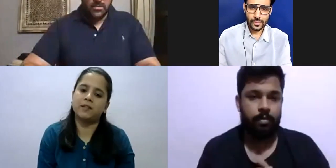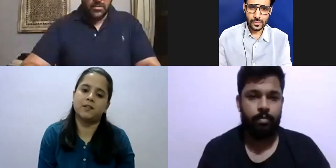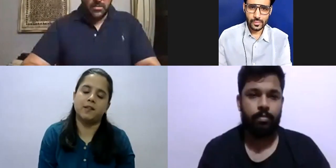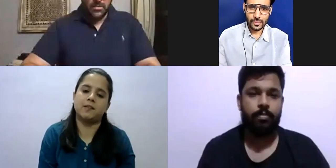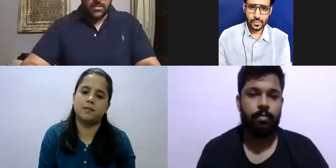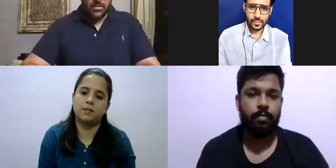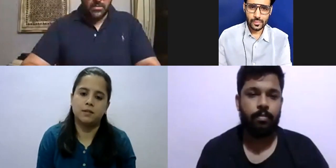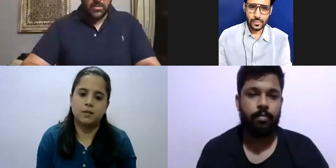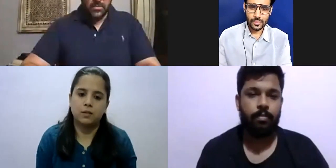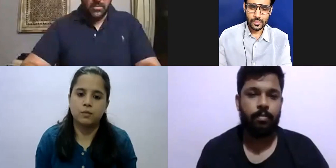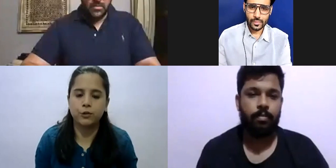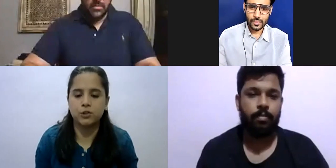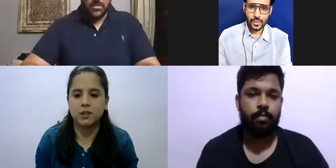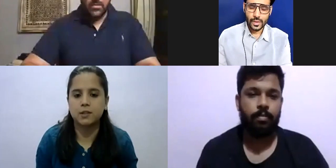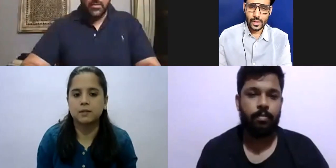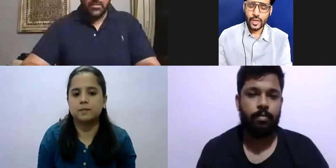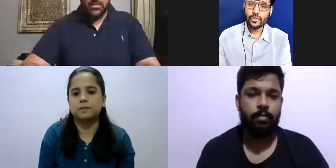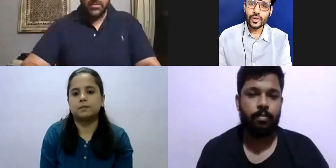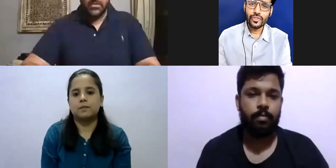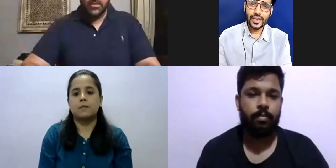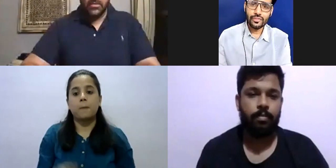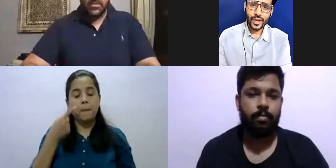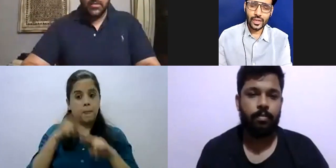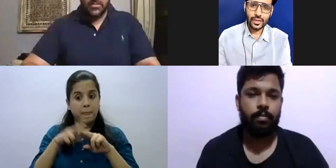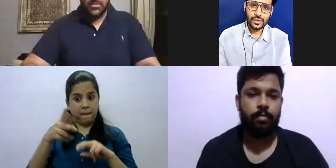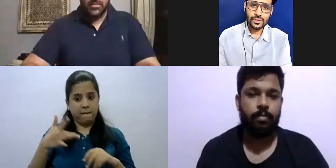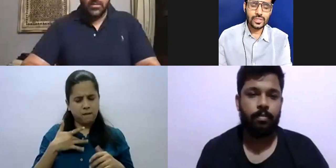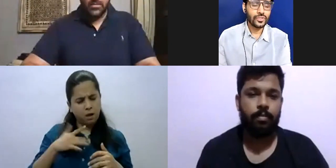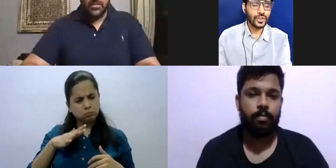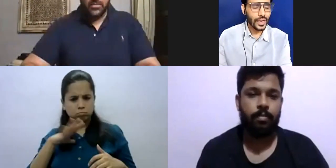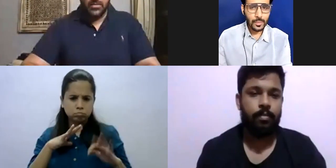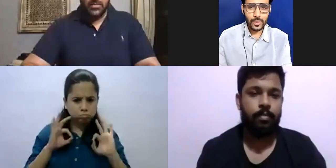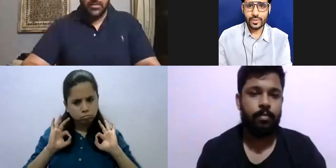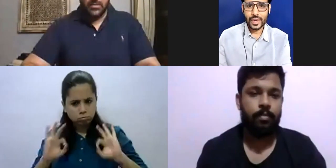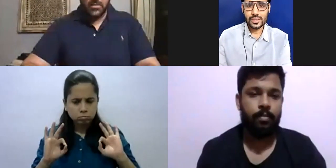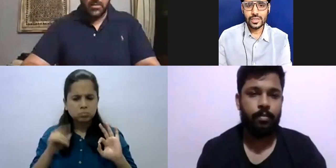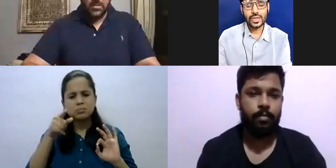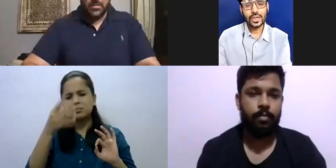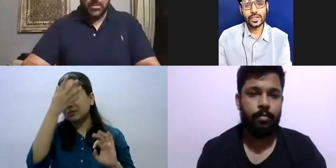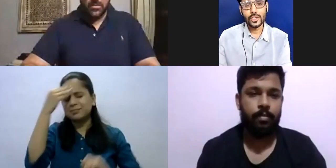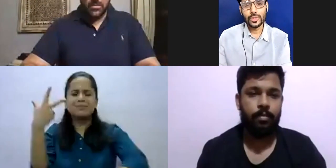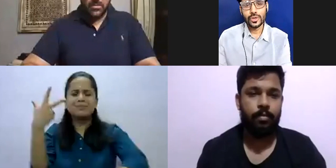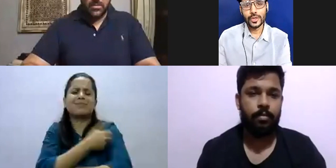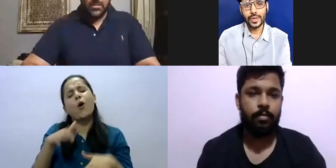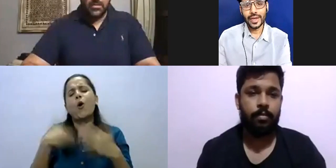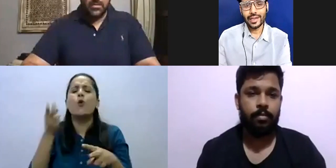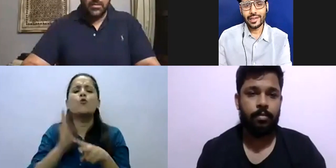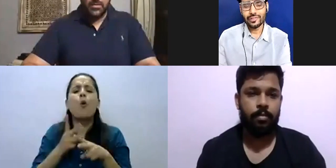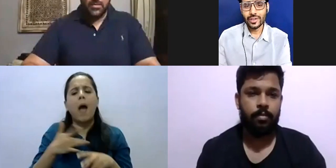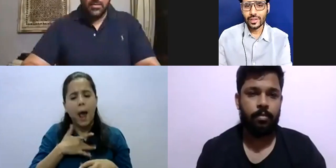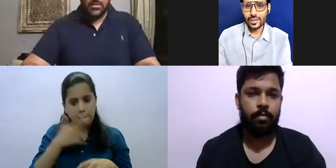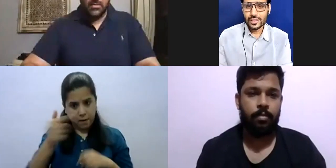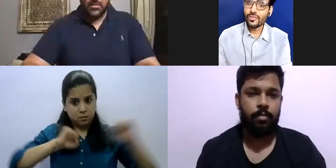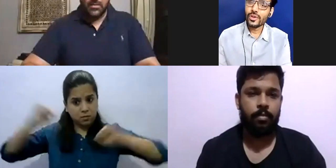do exercise. What do you suggest? If you are feeling fine, just forget about the vaccination and continue with your day-to-day